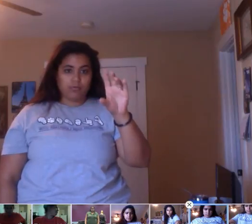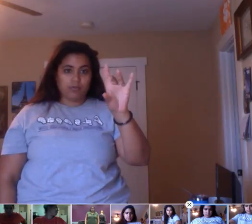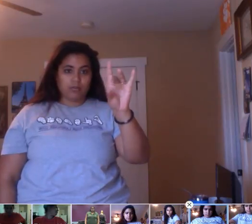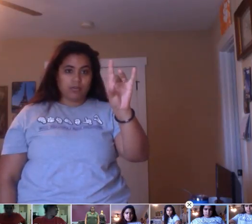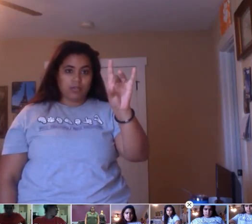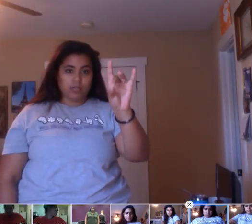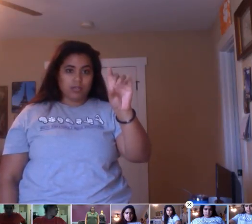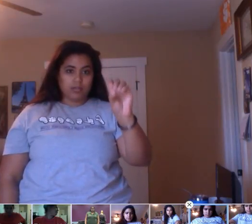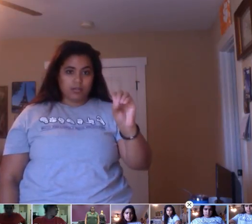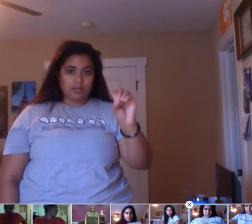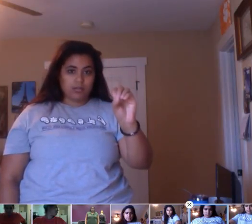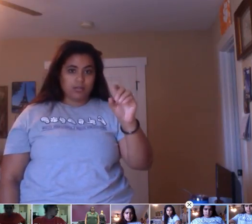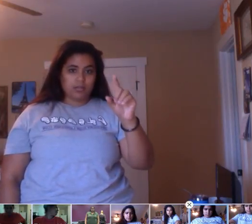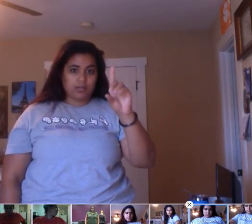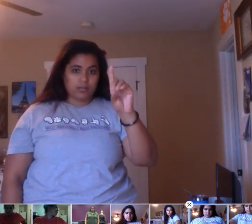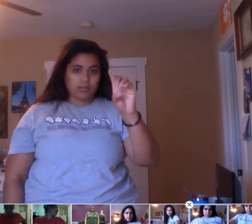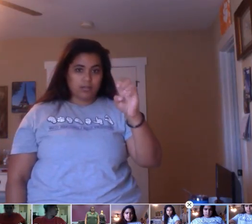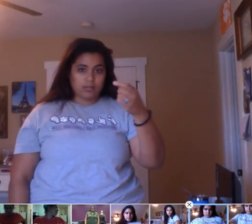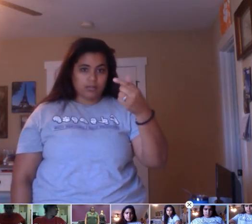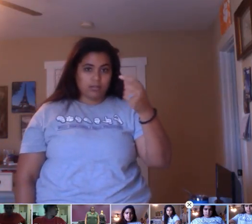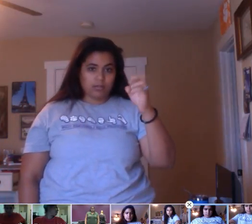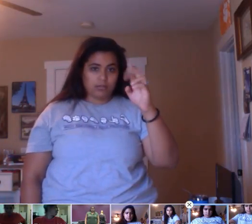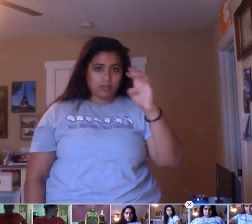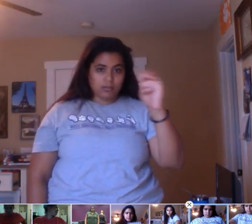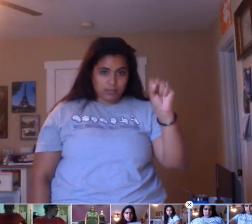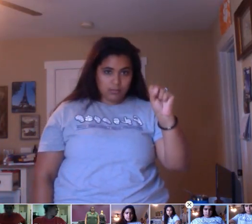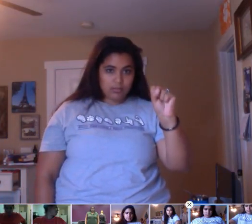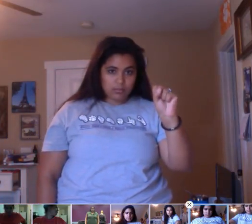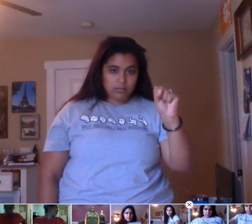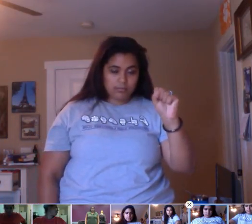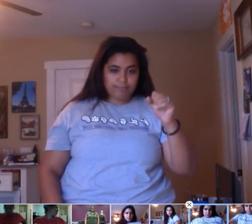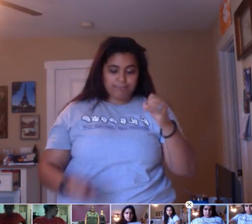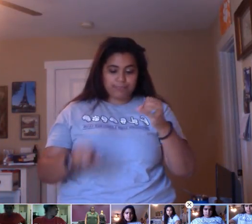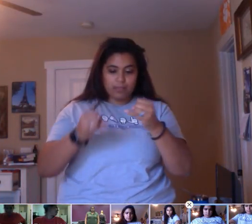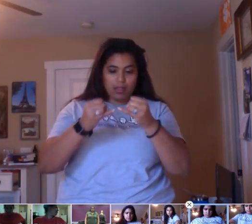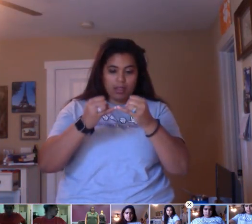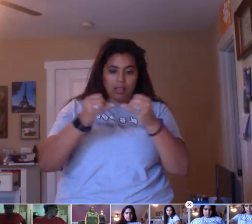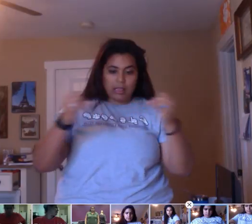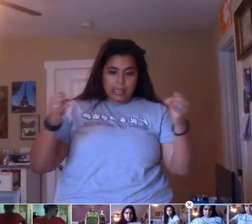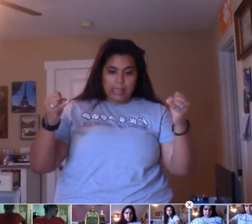degrees. So 180 degrees is a straight line.